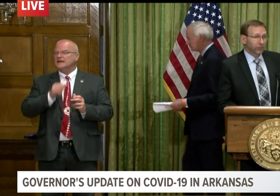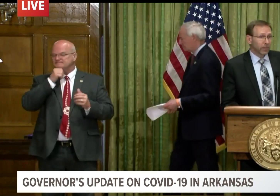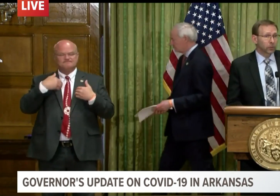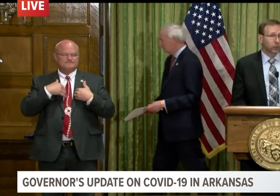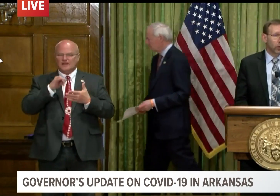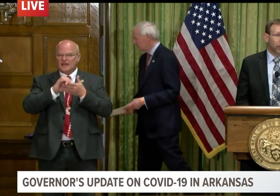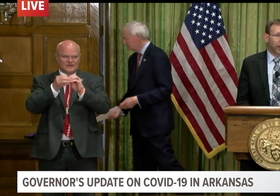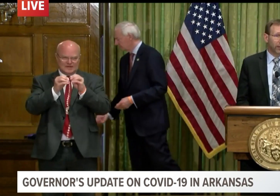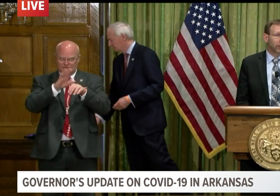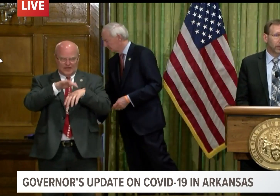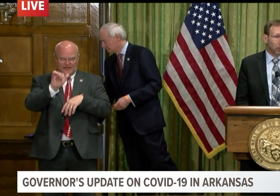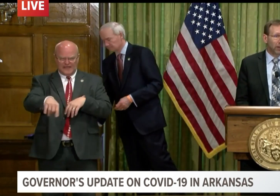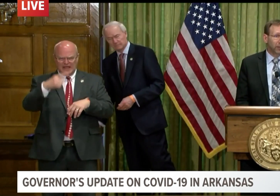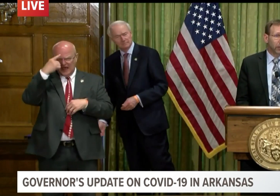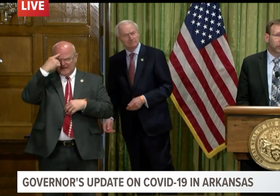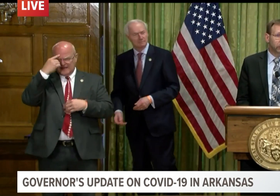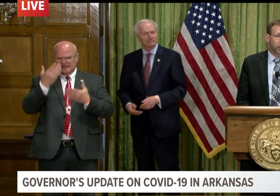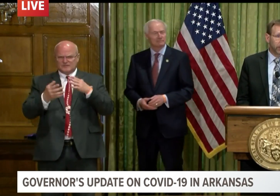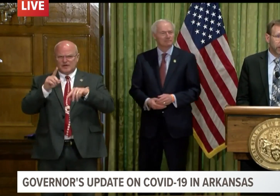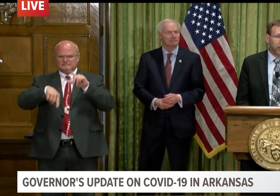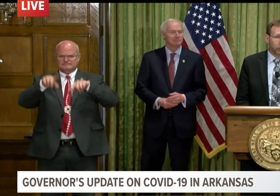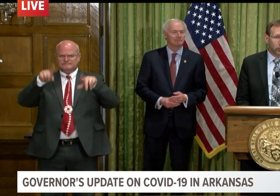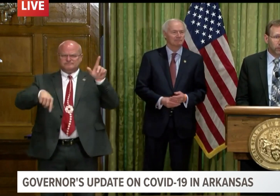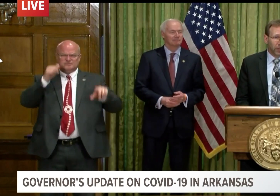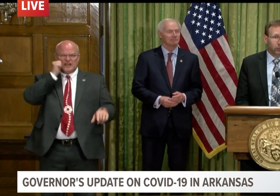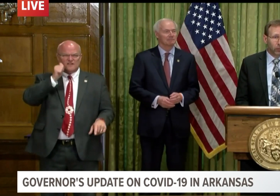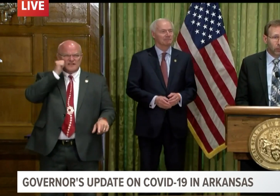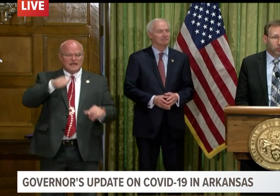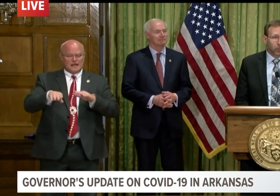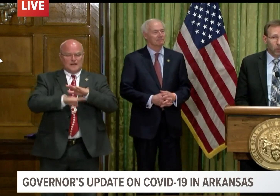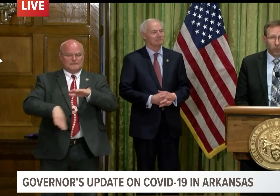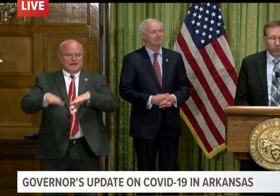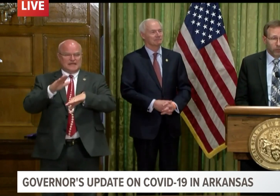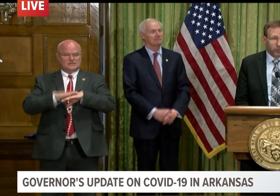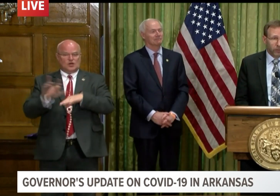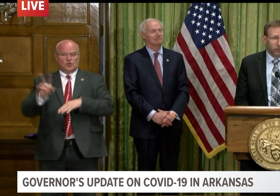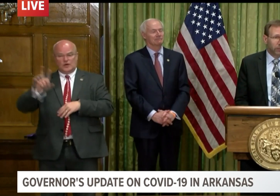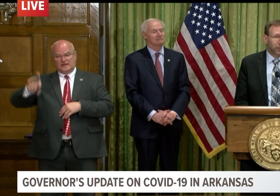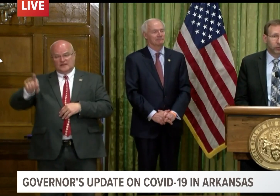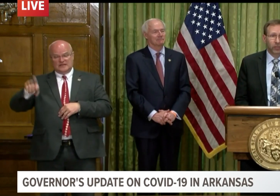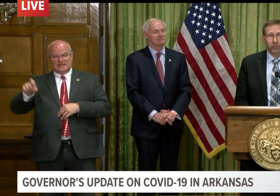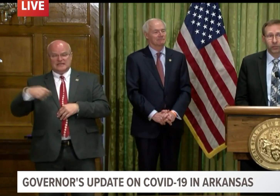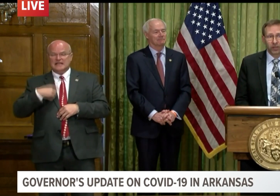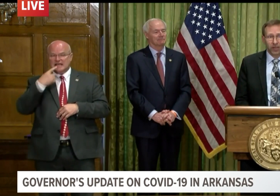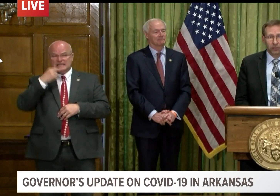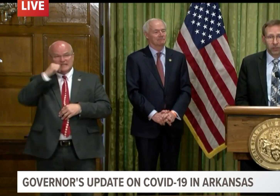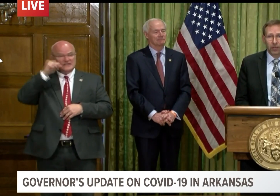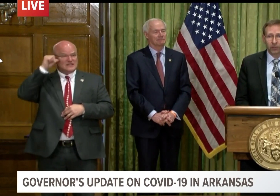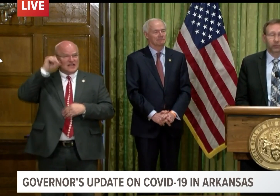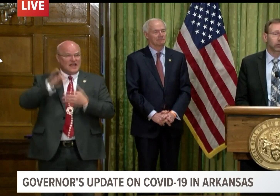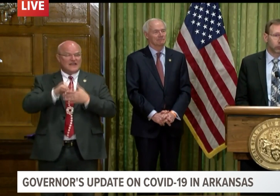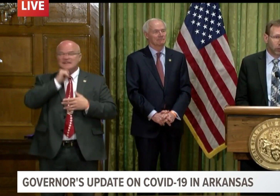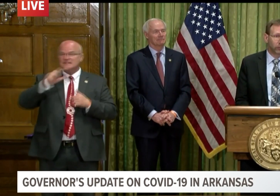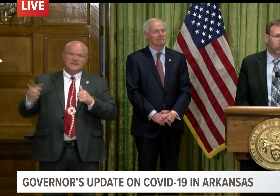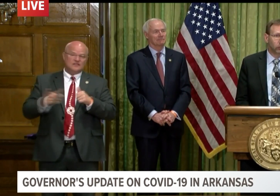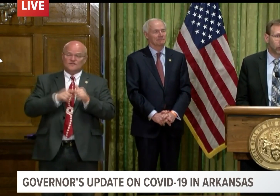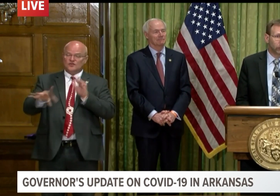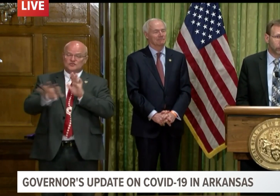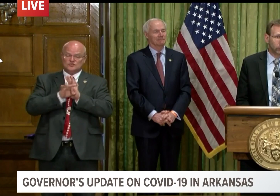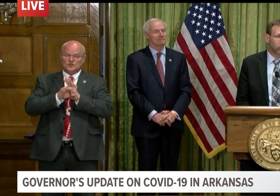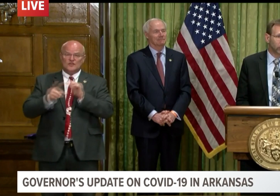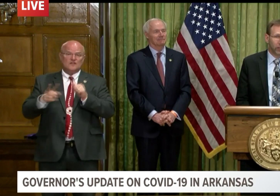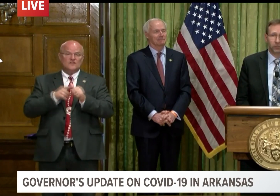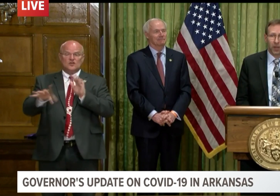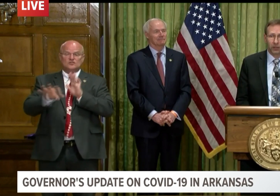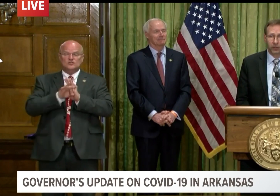I don't have numbers on that. I think that probably varies from day to day. It's really based on where they're needed. As I mentioned yesterday, that is not the first choice. The first